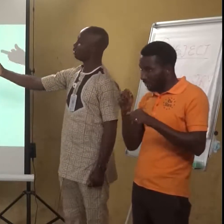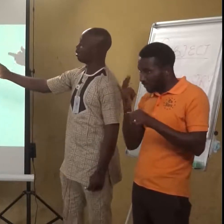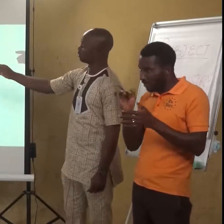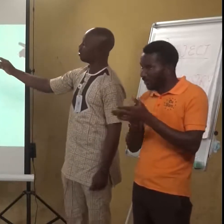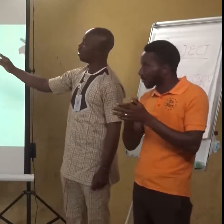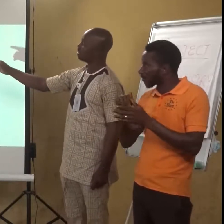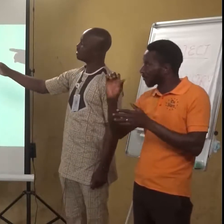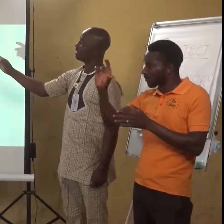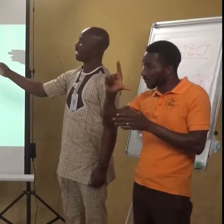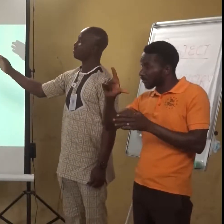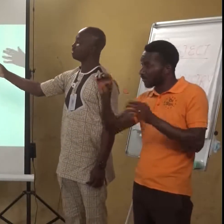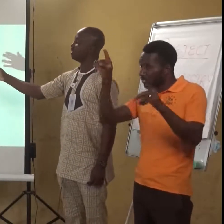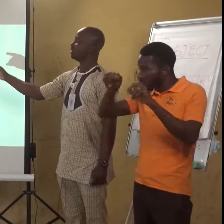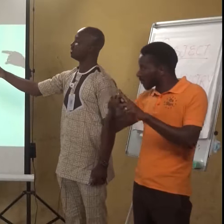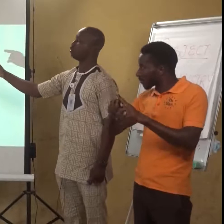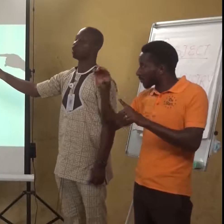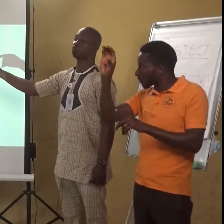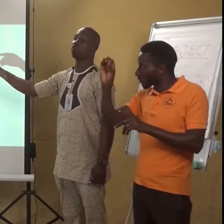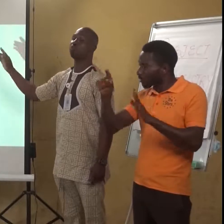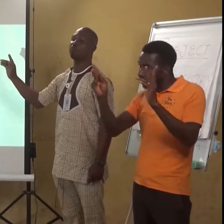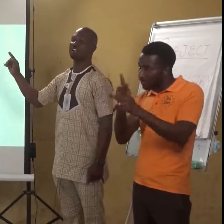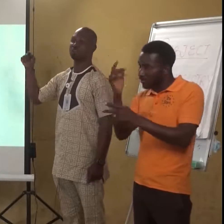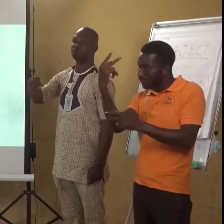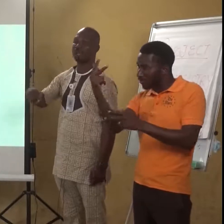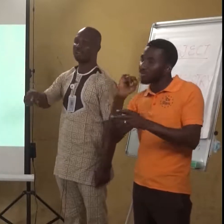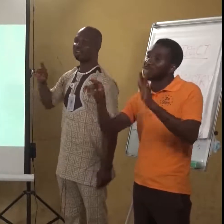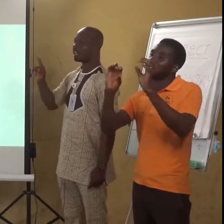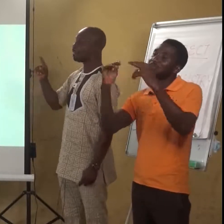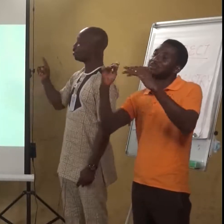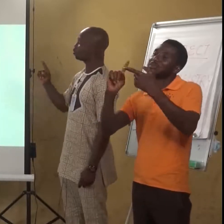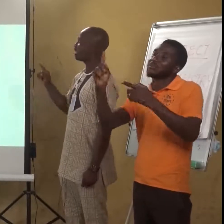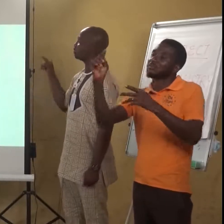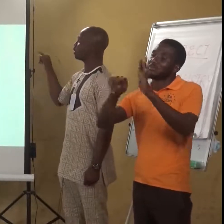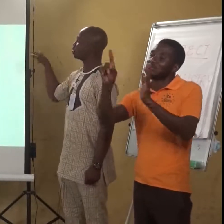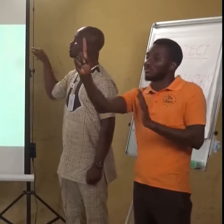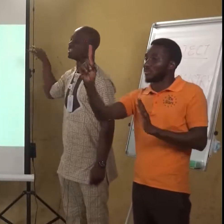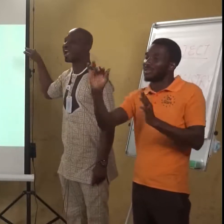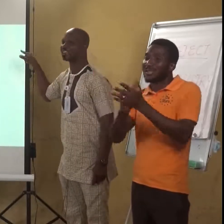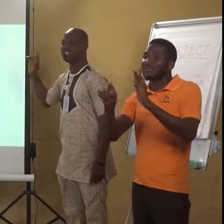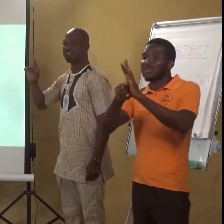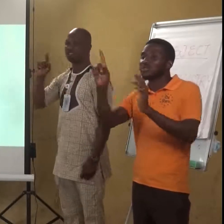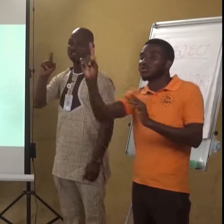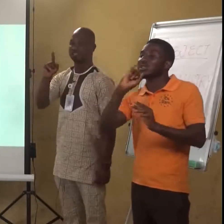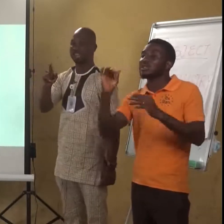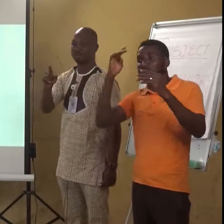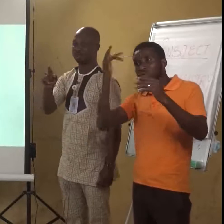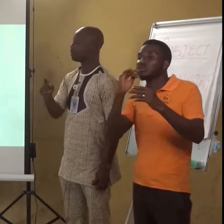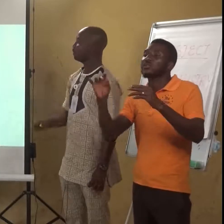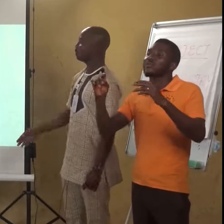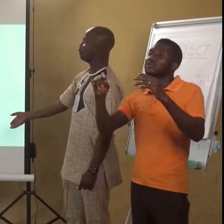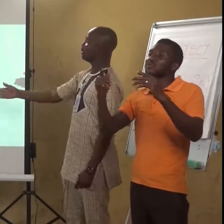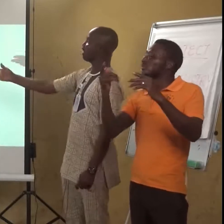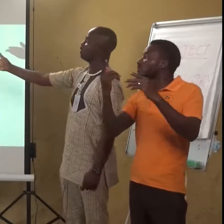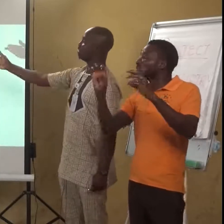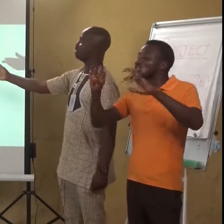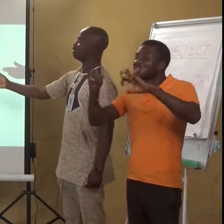chlorine plus oxygen times 3 is equals to -1. That -1 is because of the charge the ion is carrying.